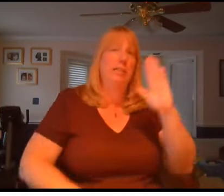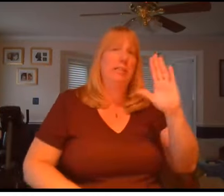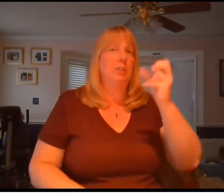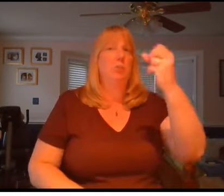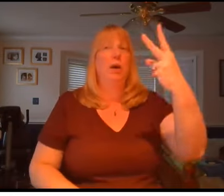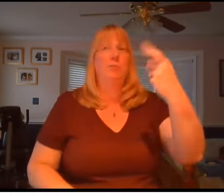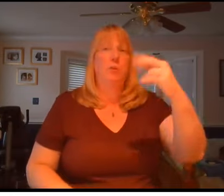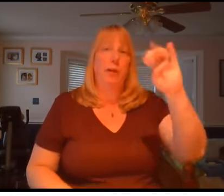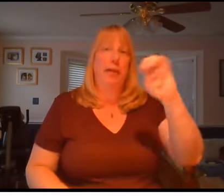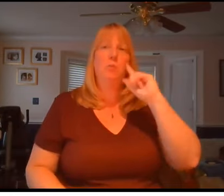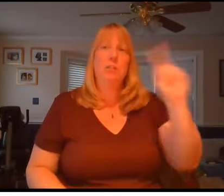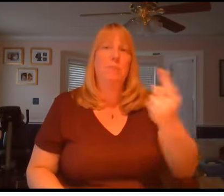The average person